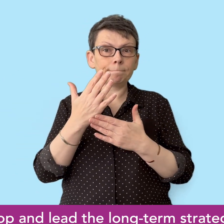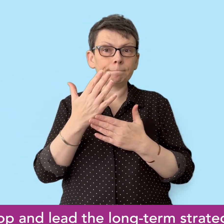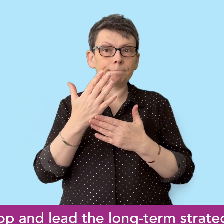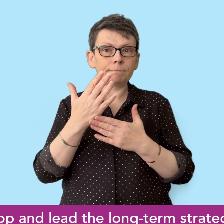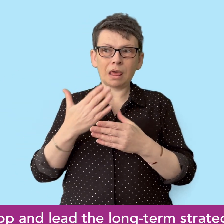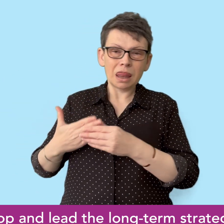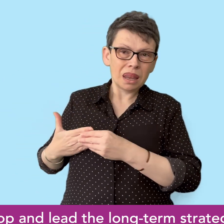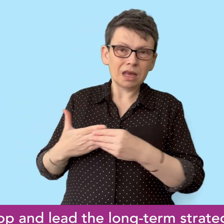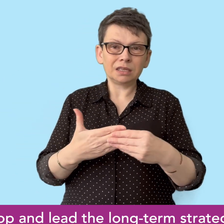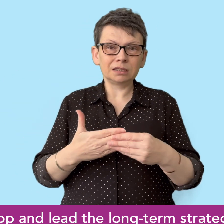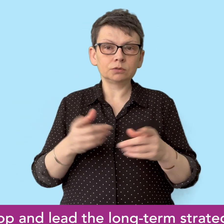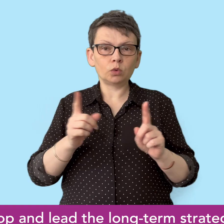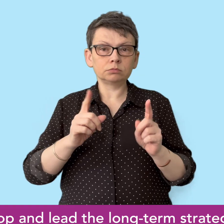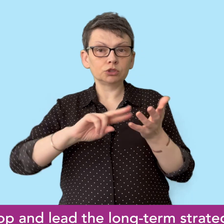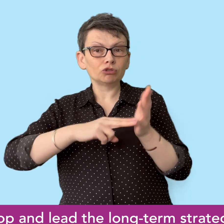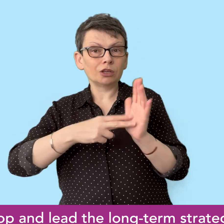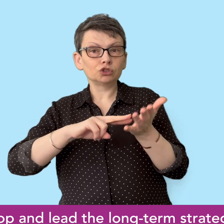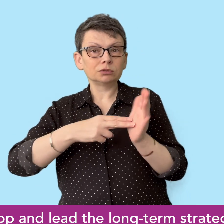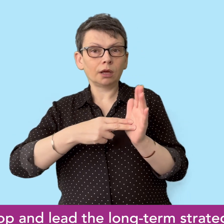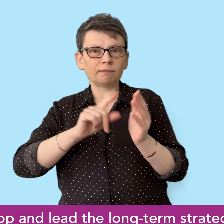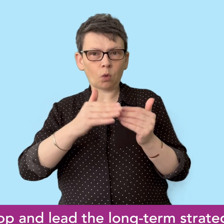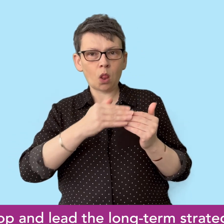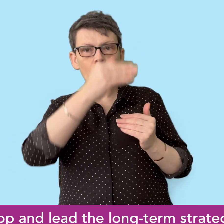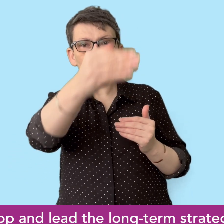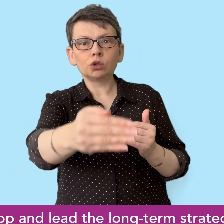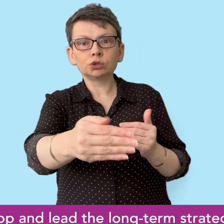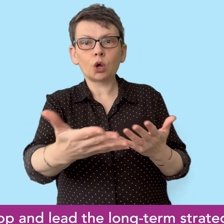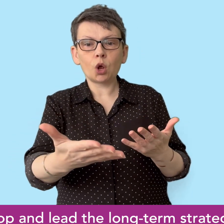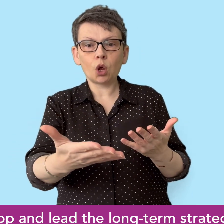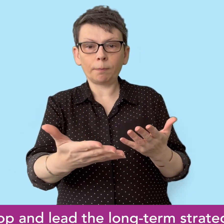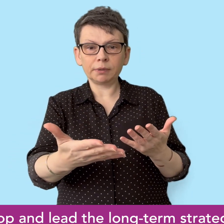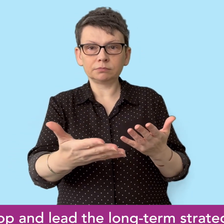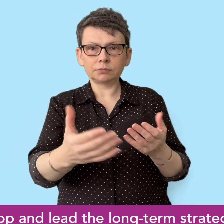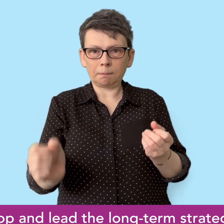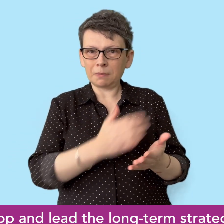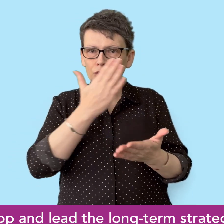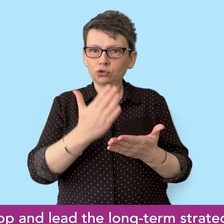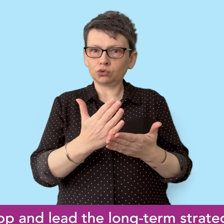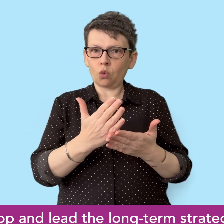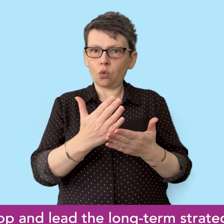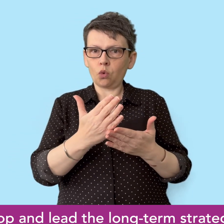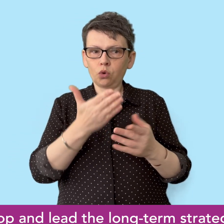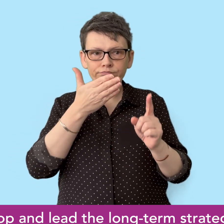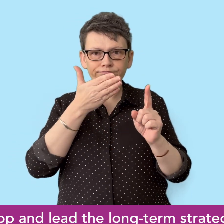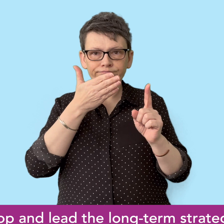Develop and lead the long-term strategy, making sure our priorities are delivered and followed.